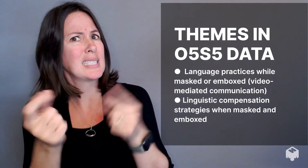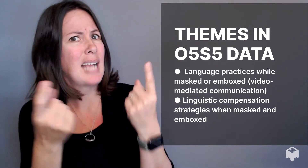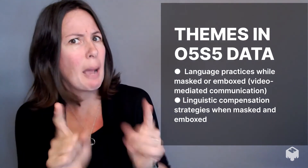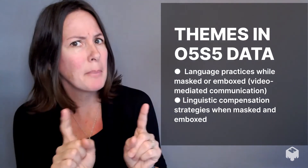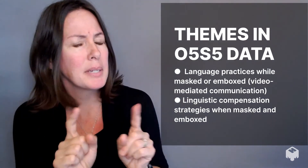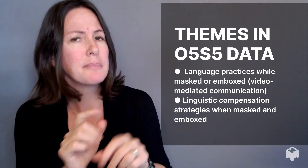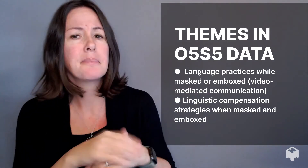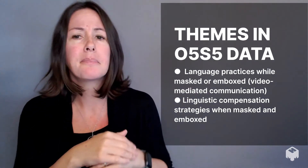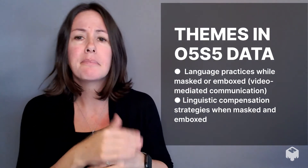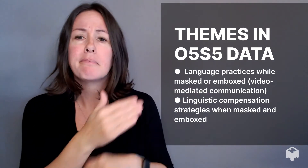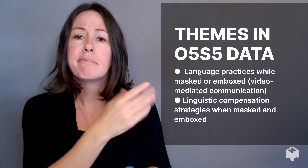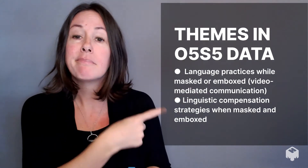are happening?